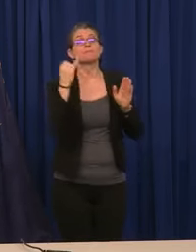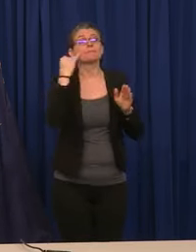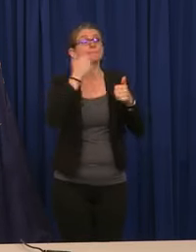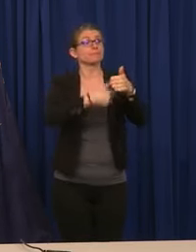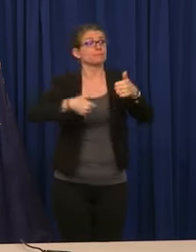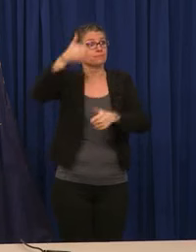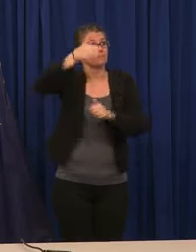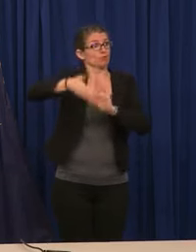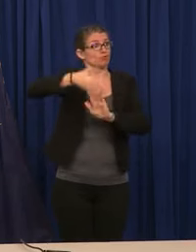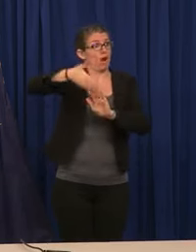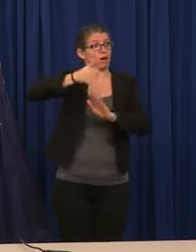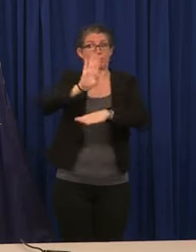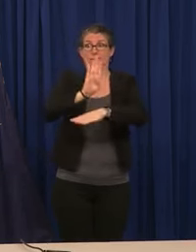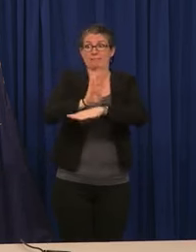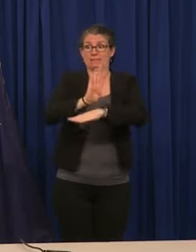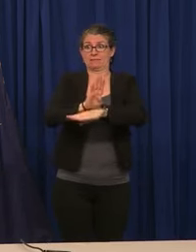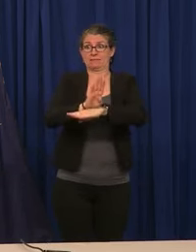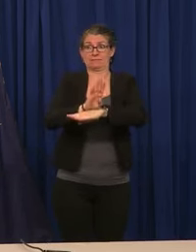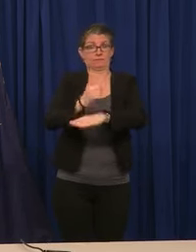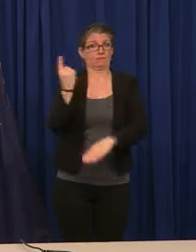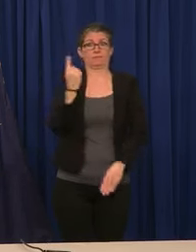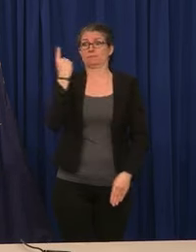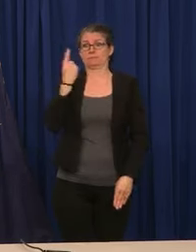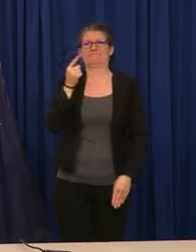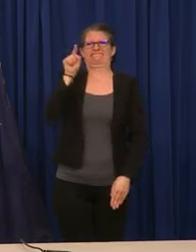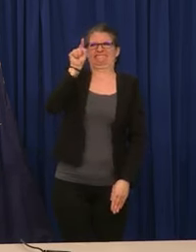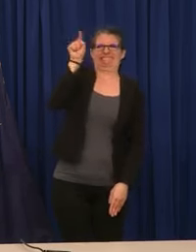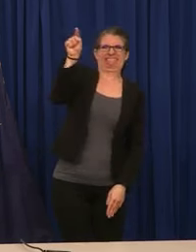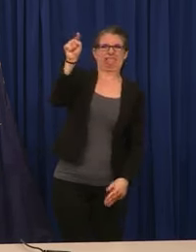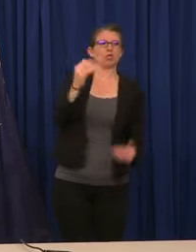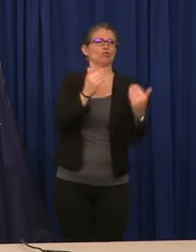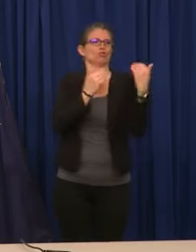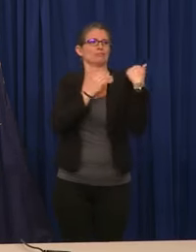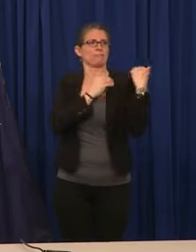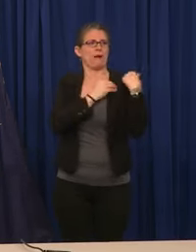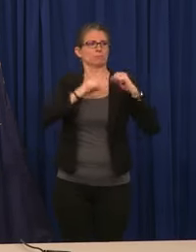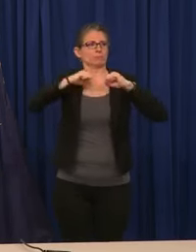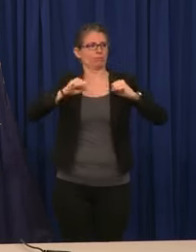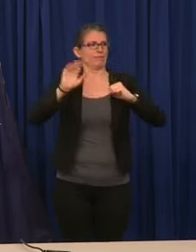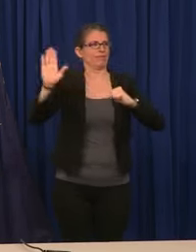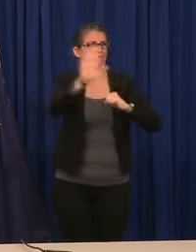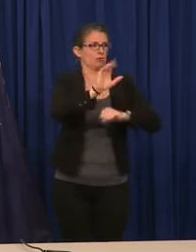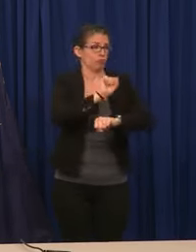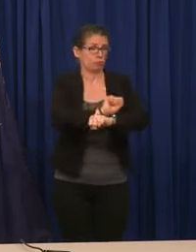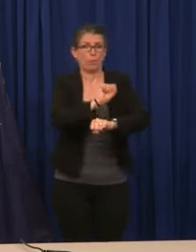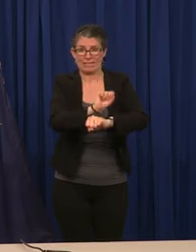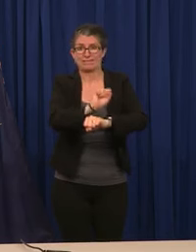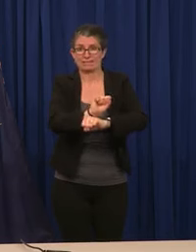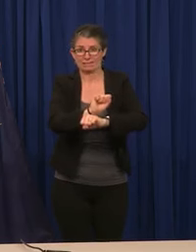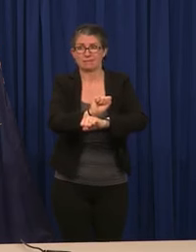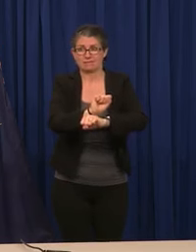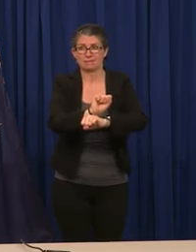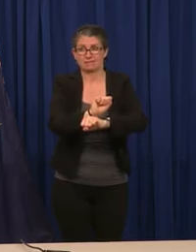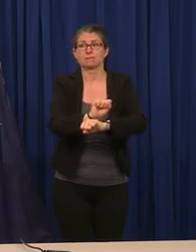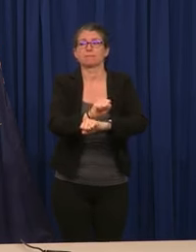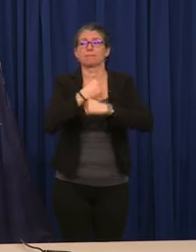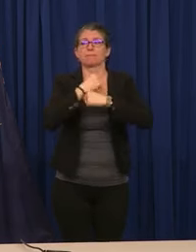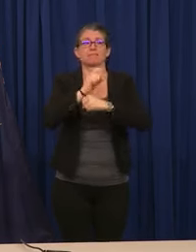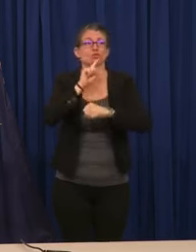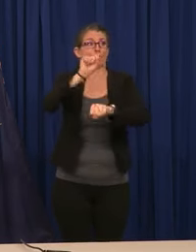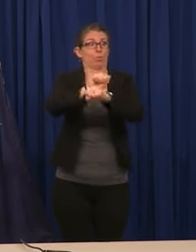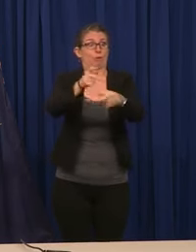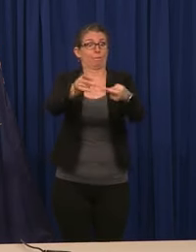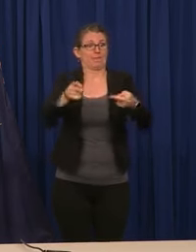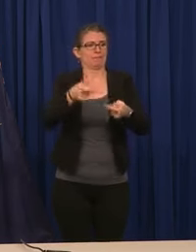that they themselves are taking measures to keep their employees safe. And that's what Bath Ironworks, that's what every single employer